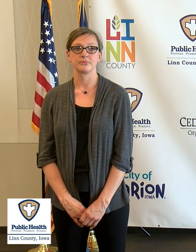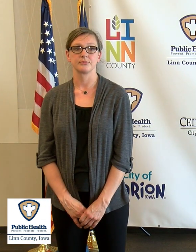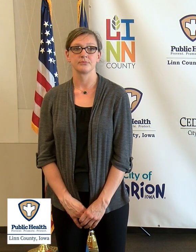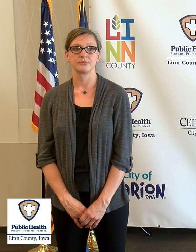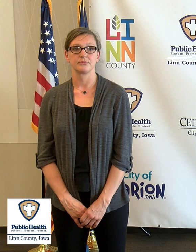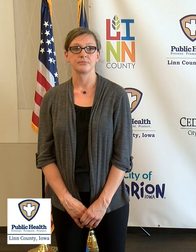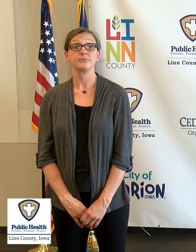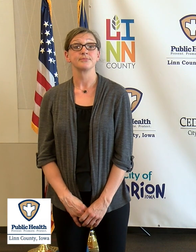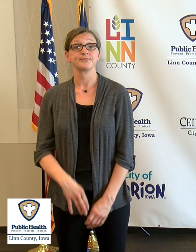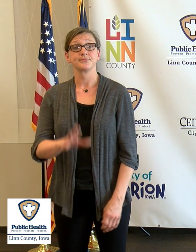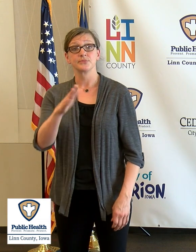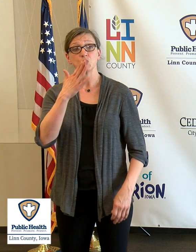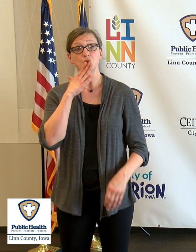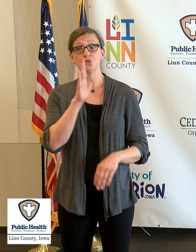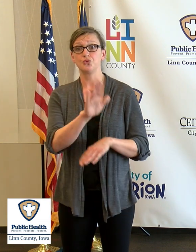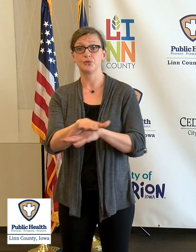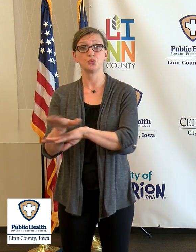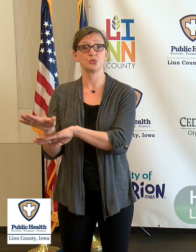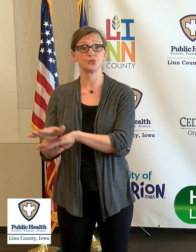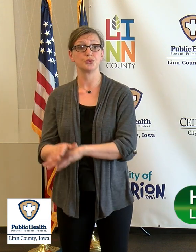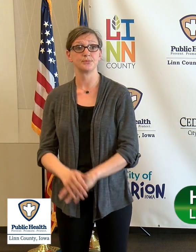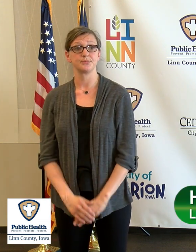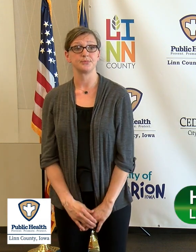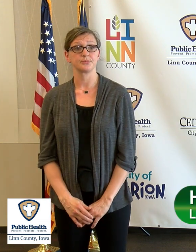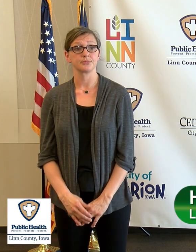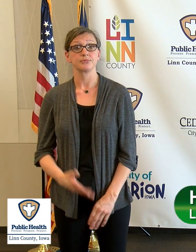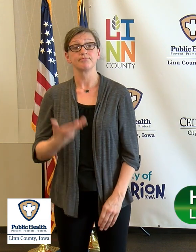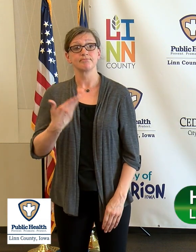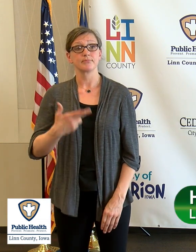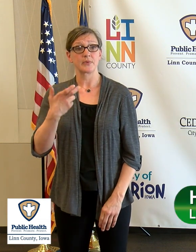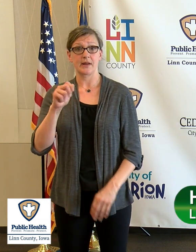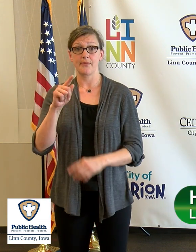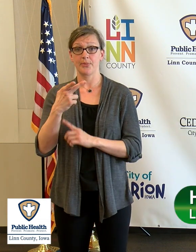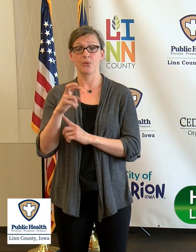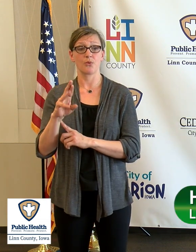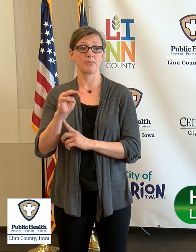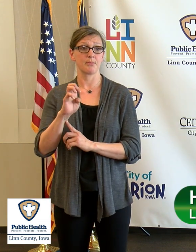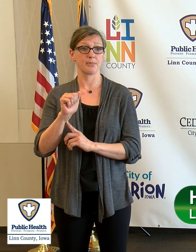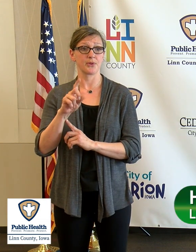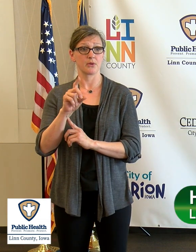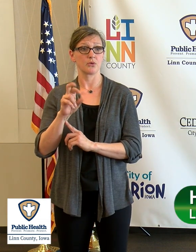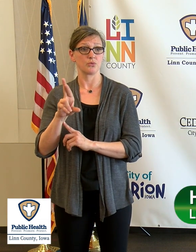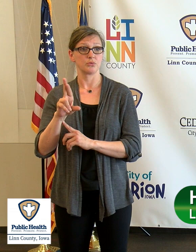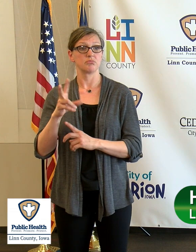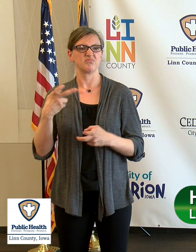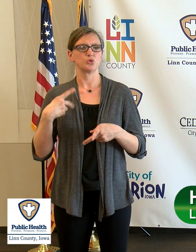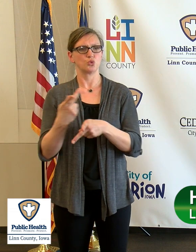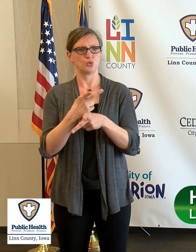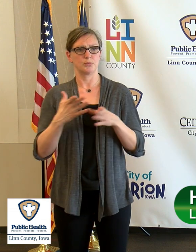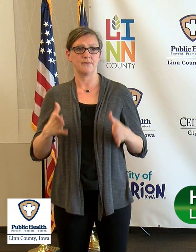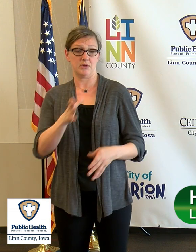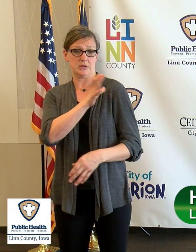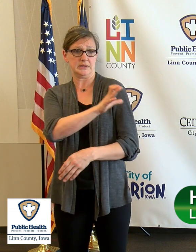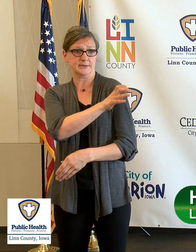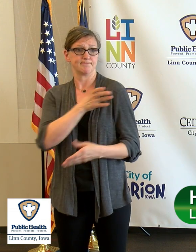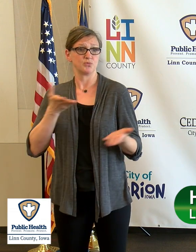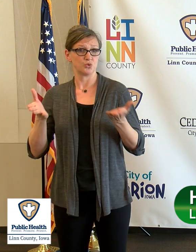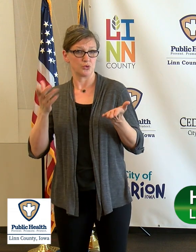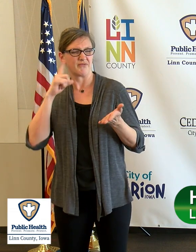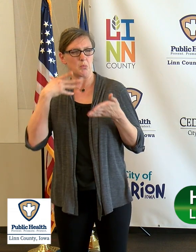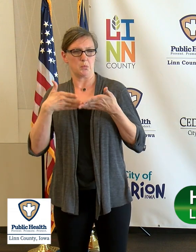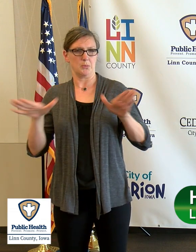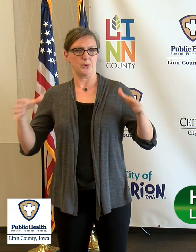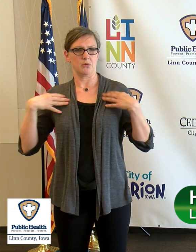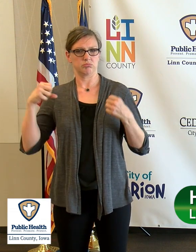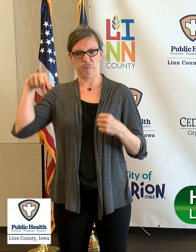Good afternoon. My name is Heather Meador, and I am the supervisor for the Clinical Services Branch at Linn County Public